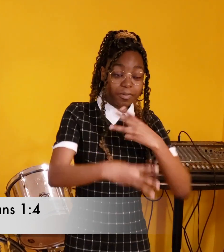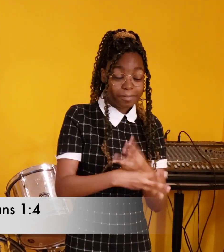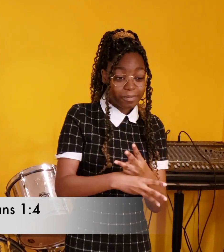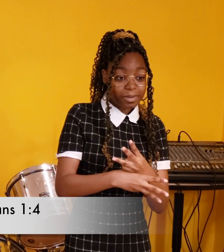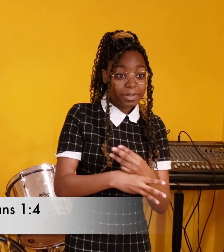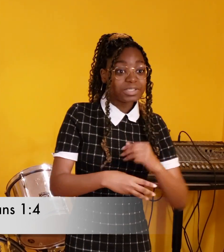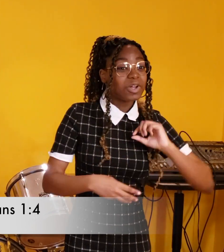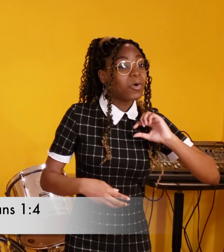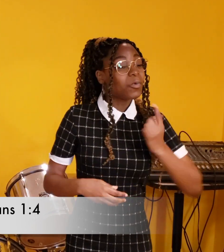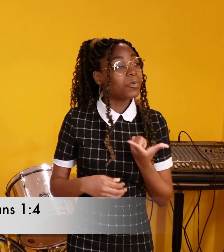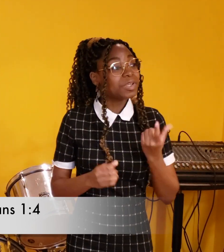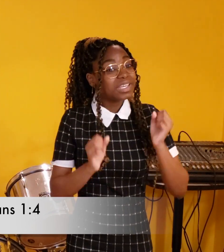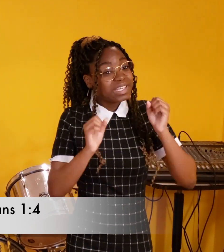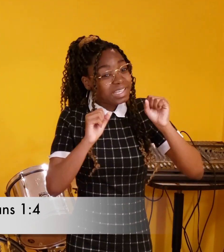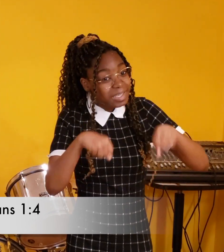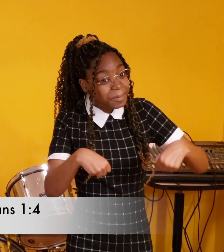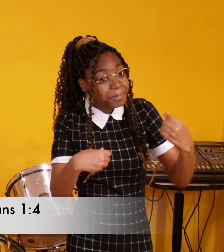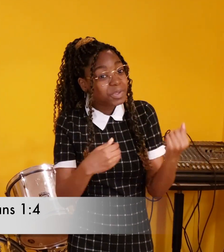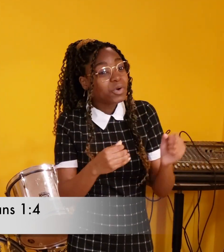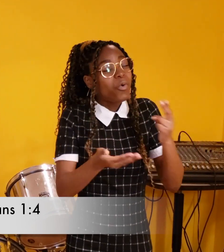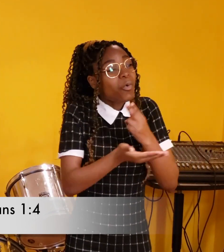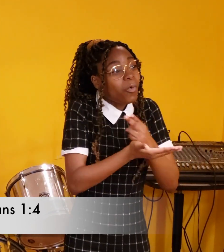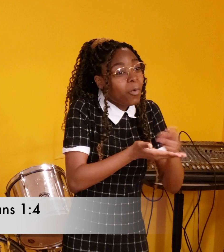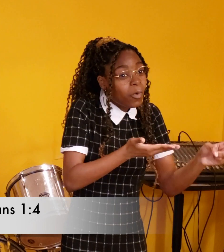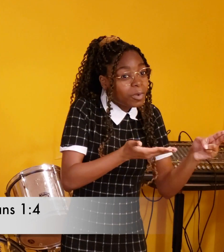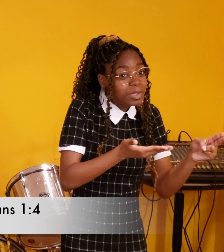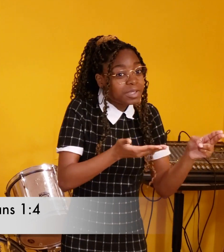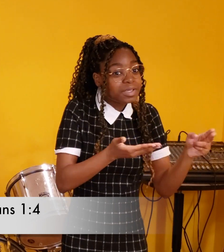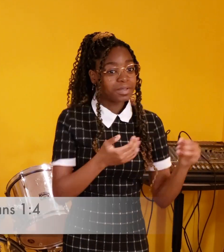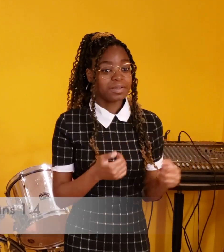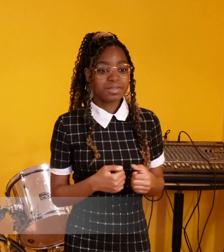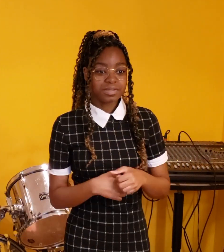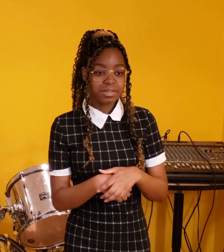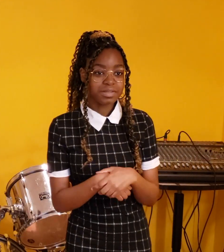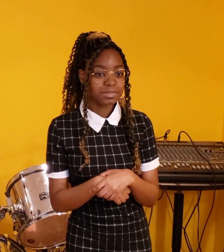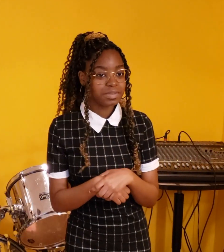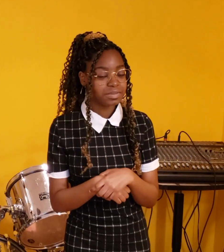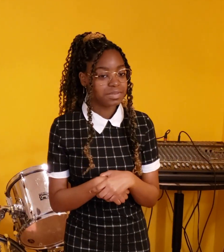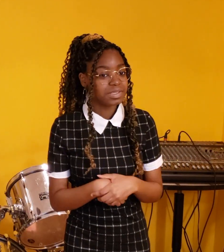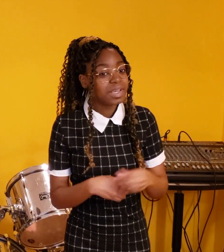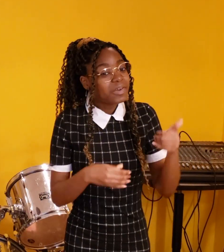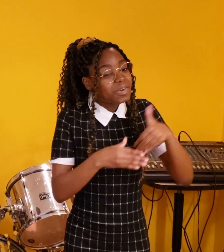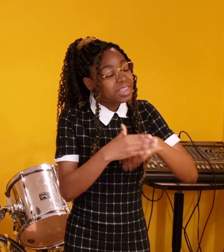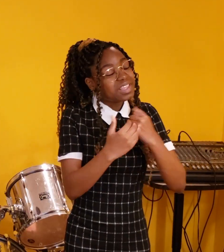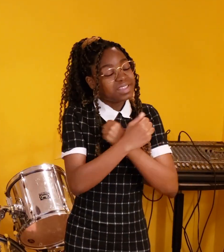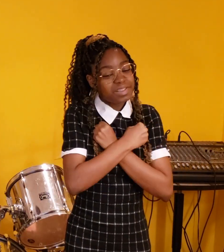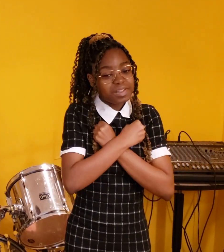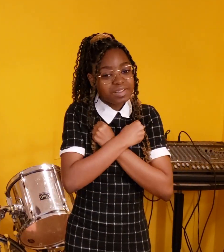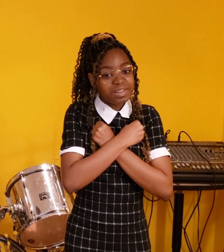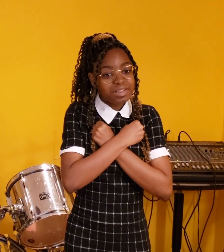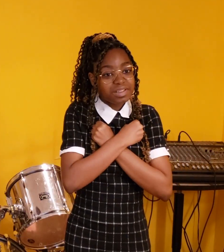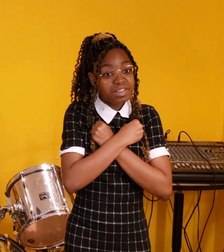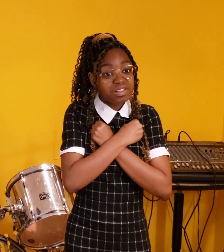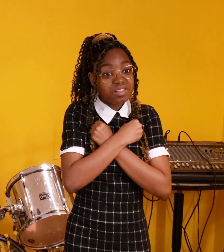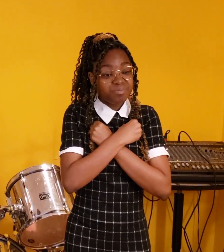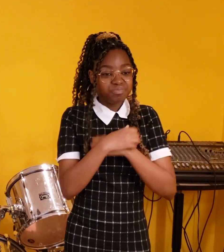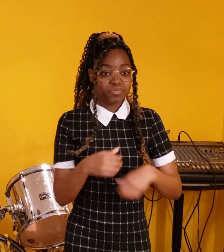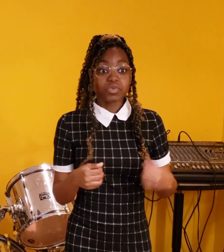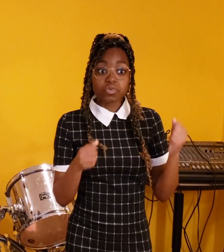holy and without blame before him in love." So again, we see that word charity, love.